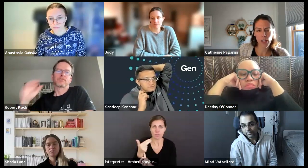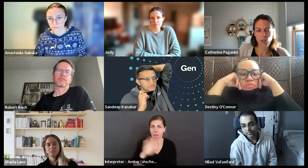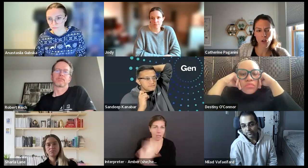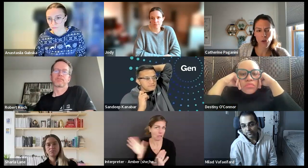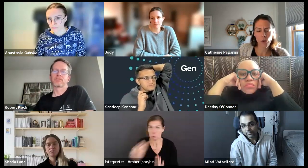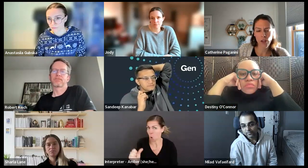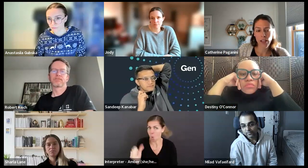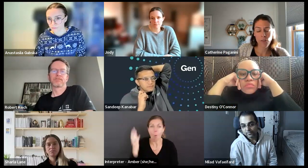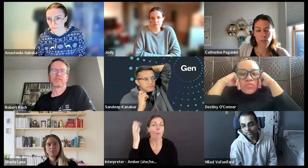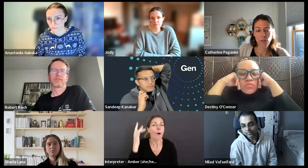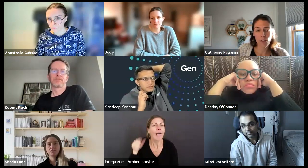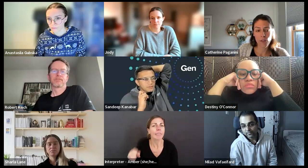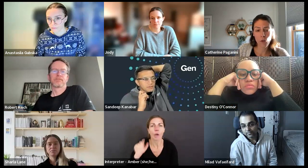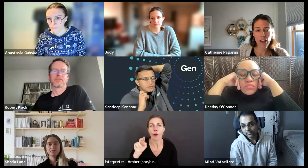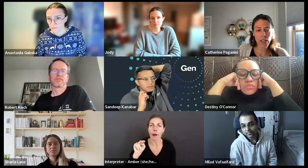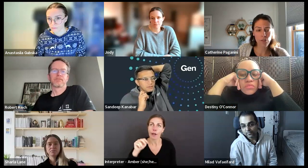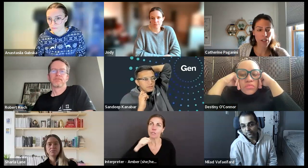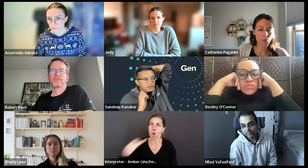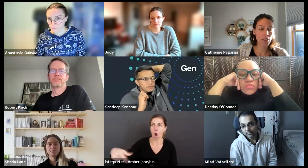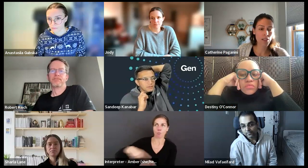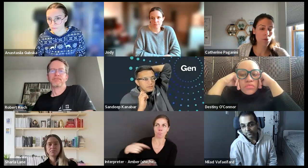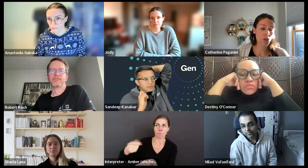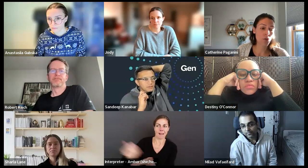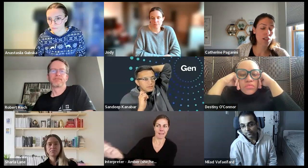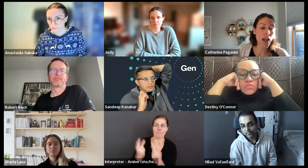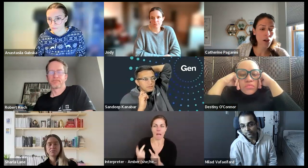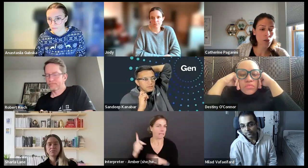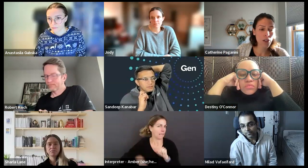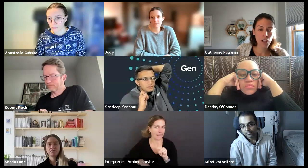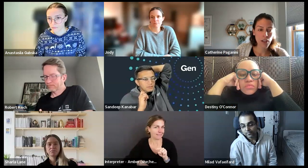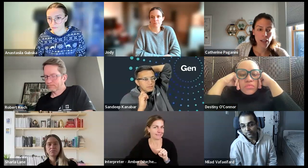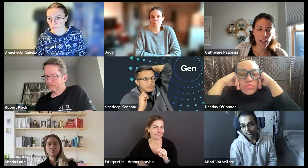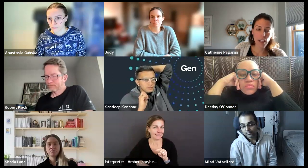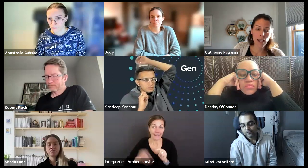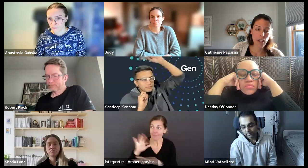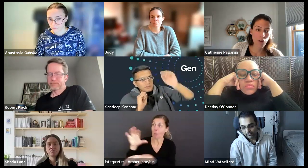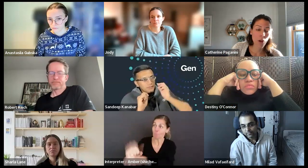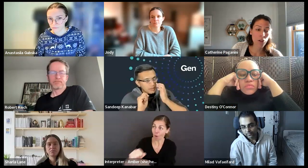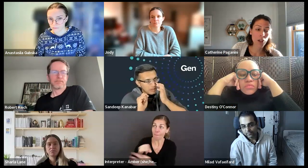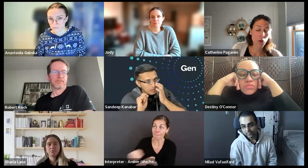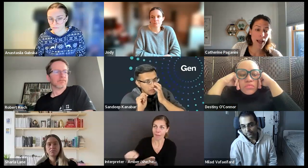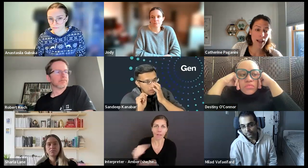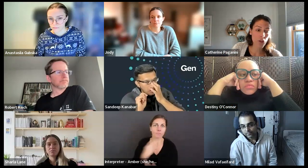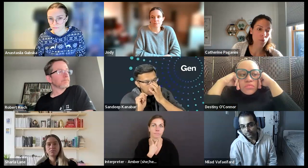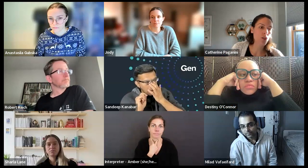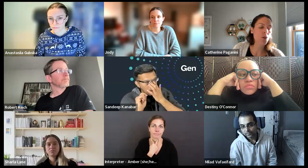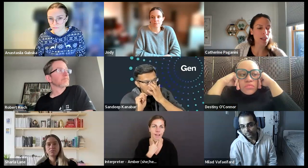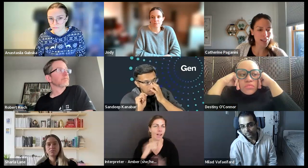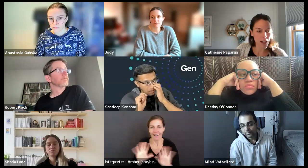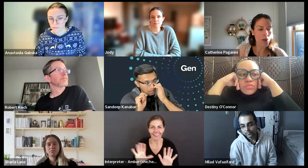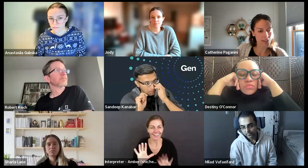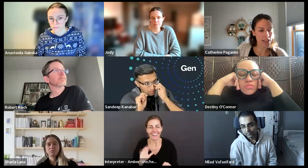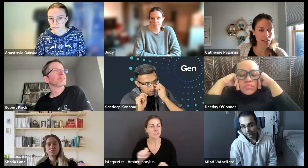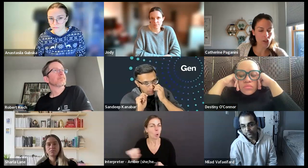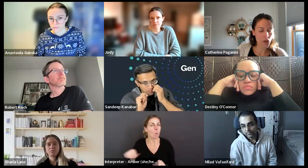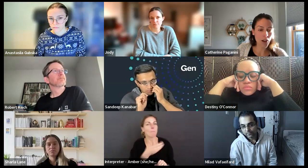right away. So if you have that flexibility, I would just do it now. And then when you hear back, just make sure that,